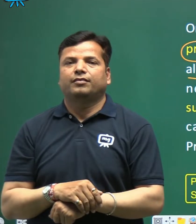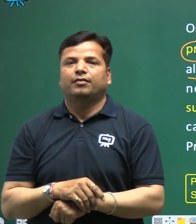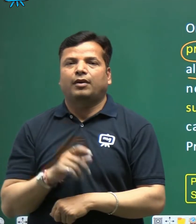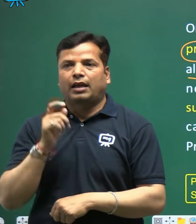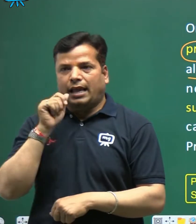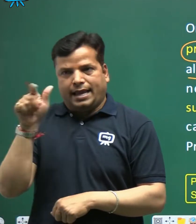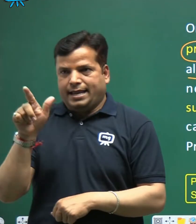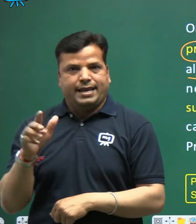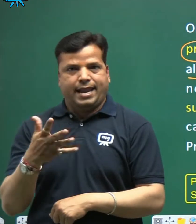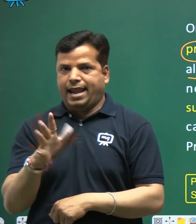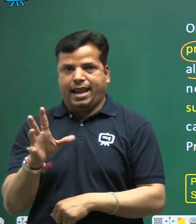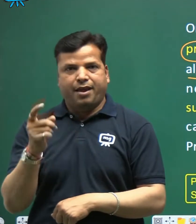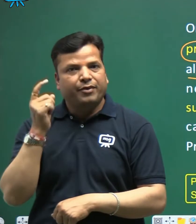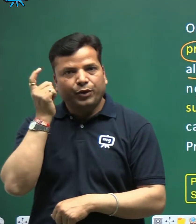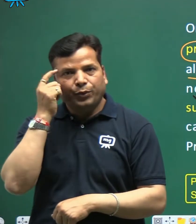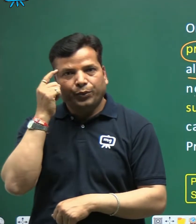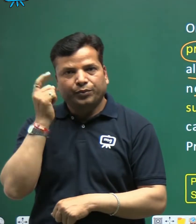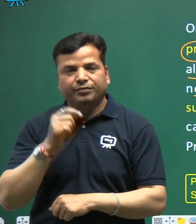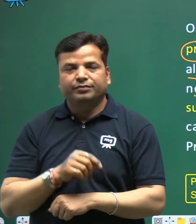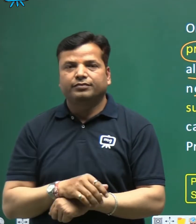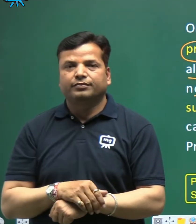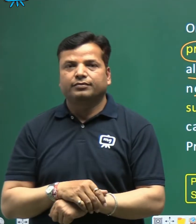he never knew